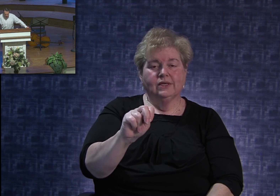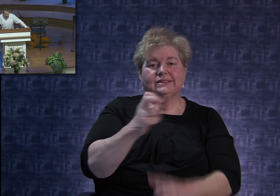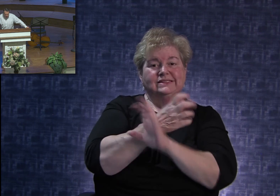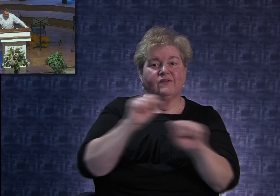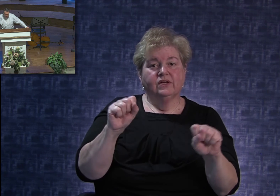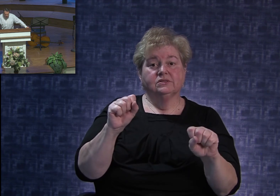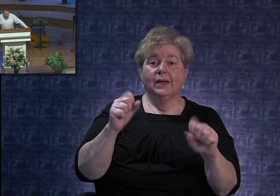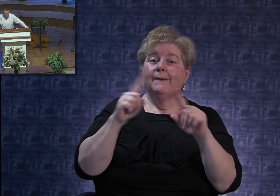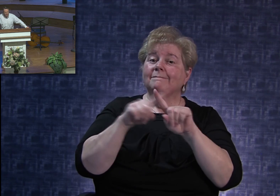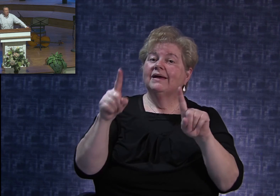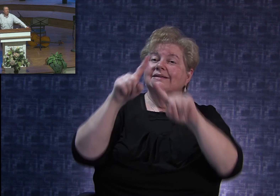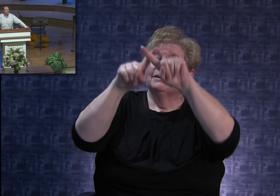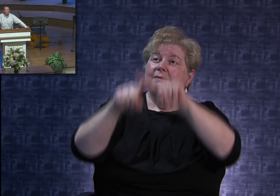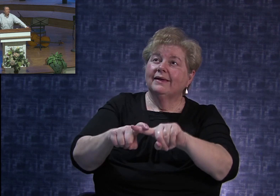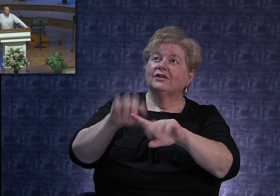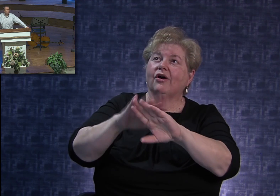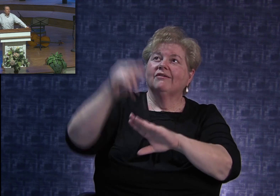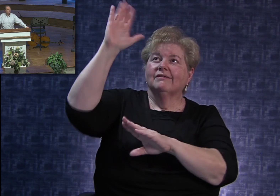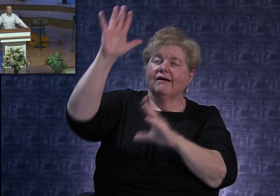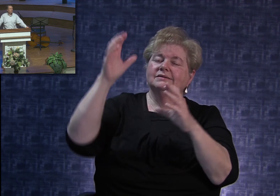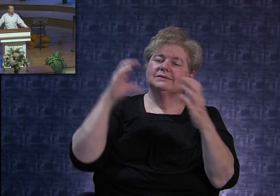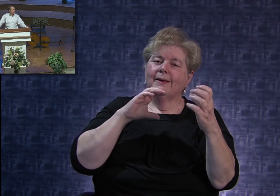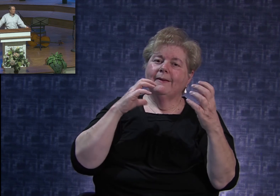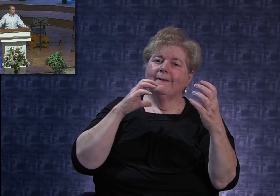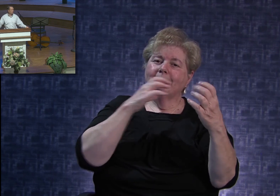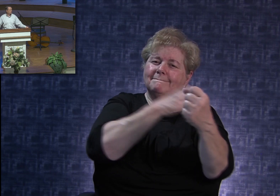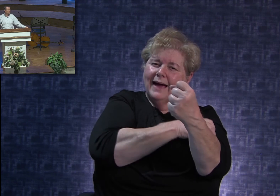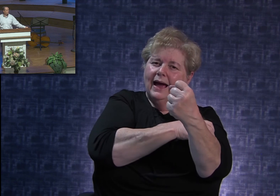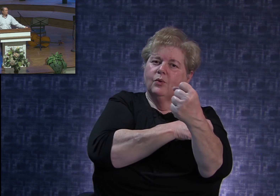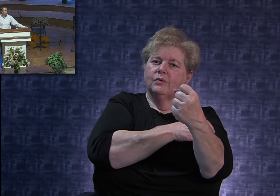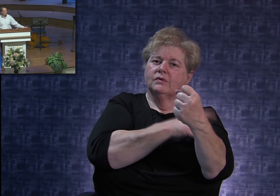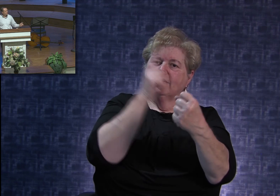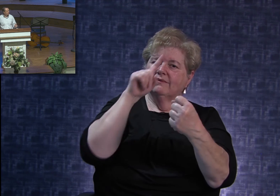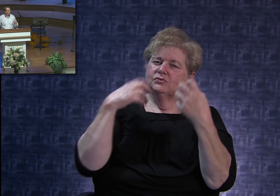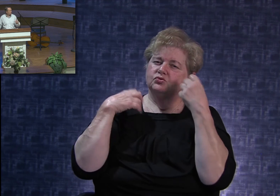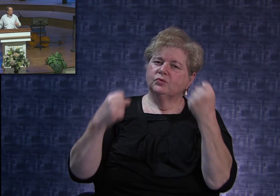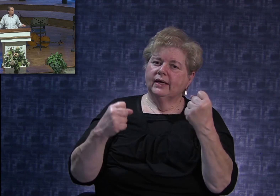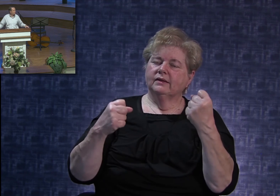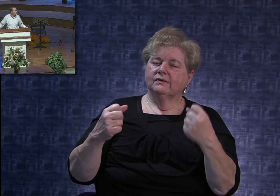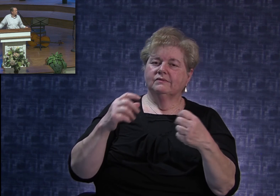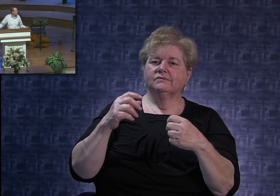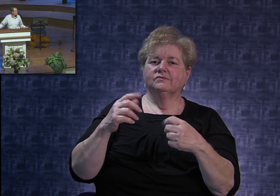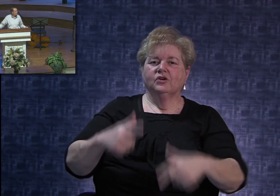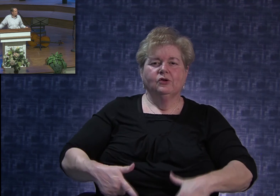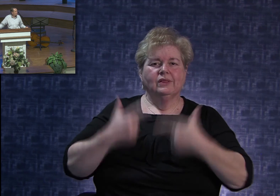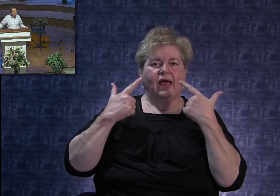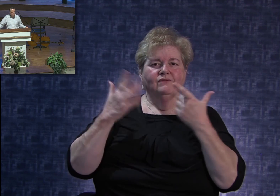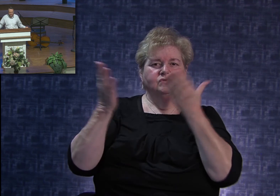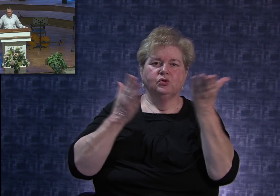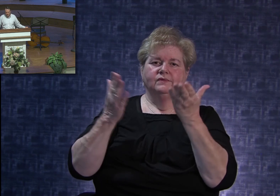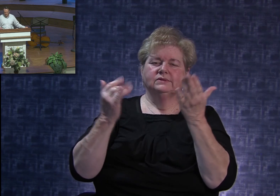resting in God's sovereign strength to empower you for your journey of service. Let's